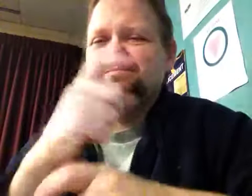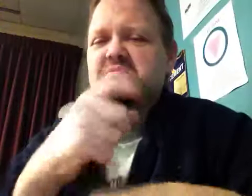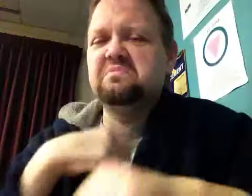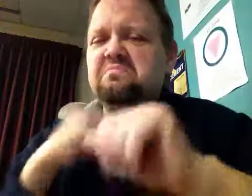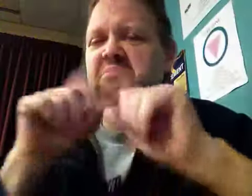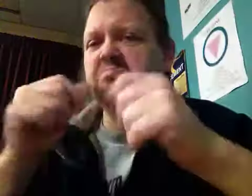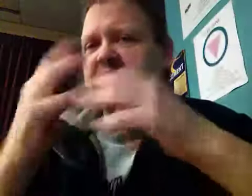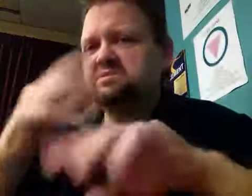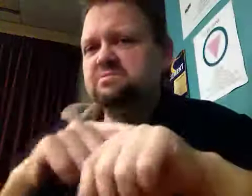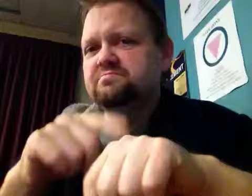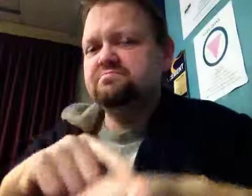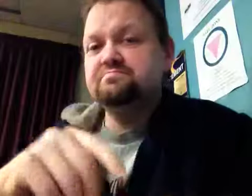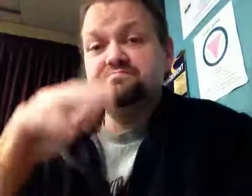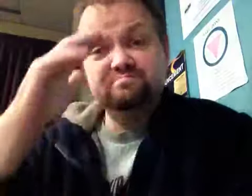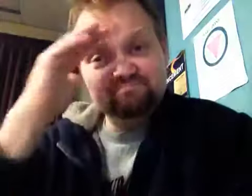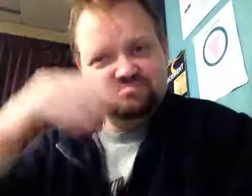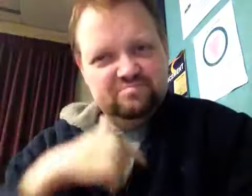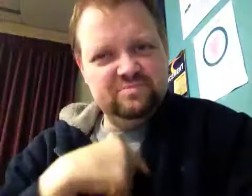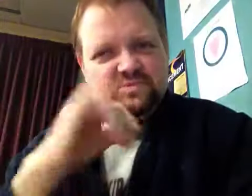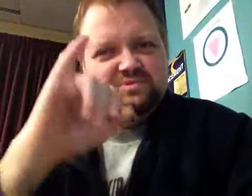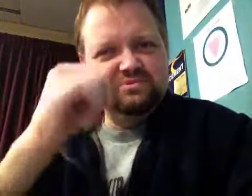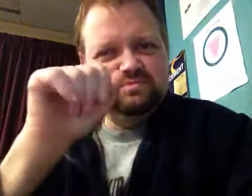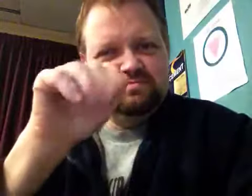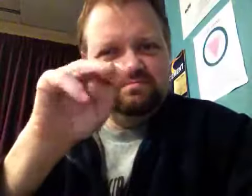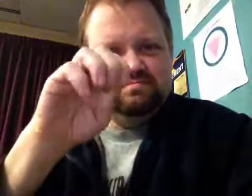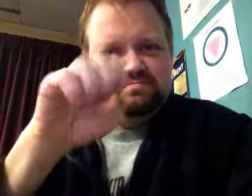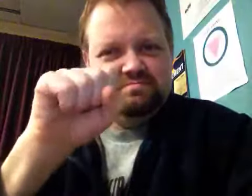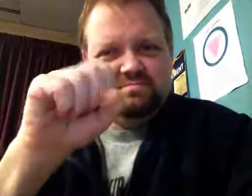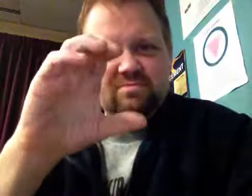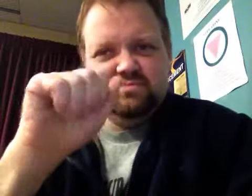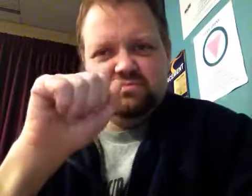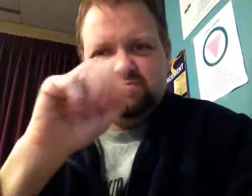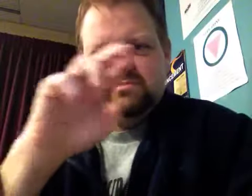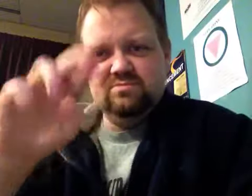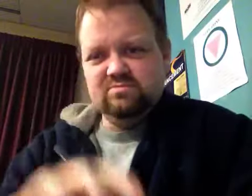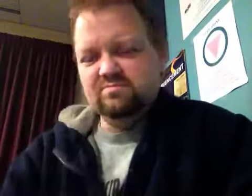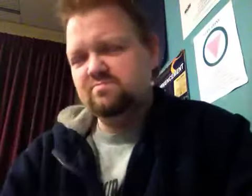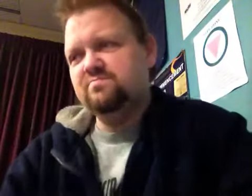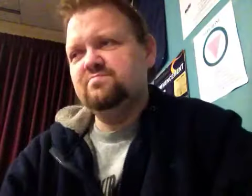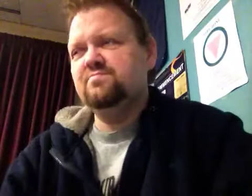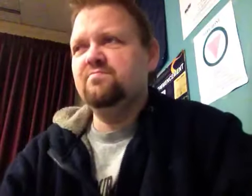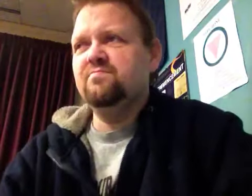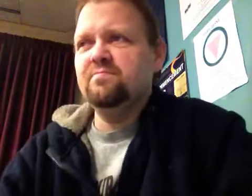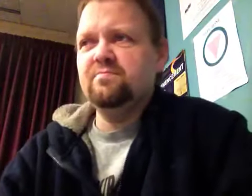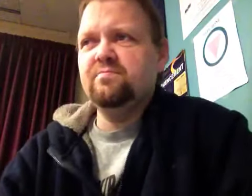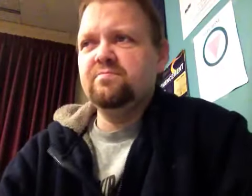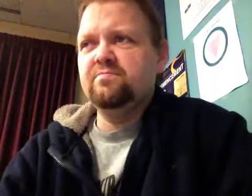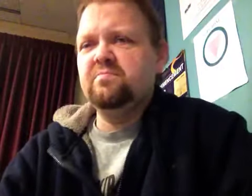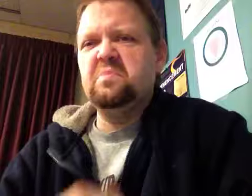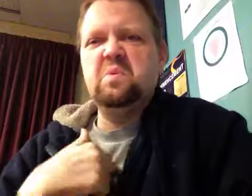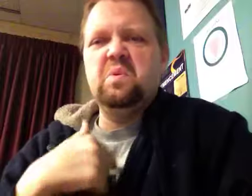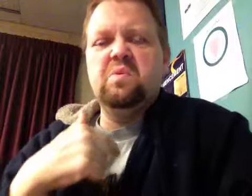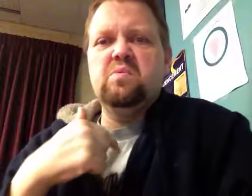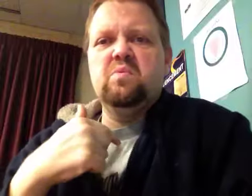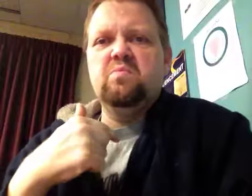on and mostly anonymously bitch and moan about everything. Everything, like Leslie Jones's performance on Saturday Night Live this past weekend,